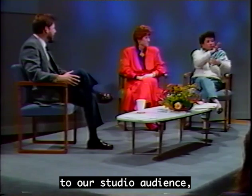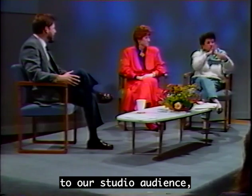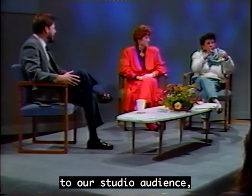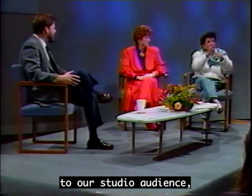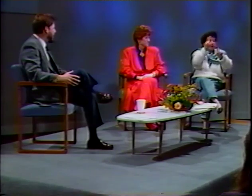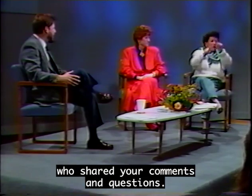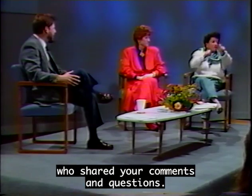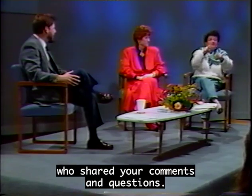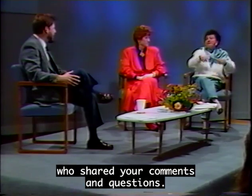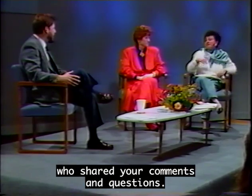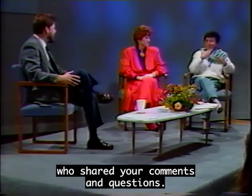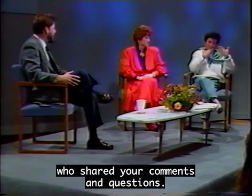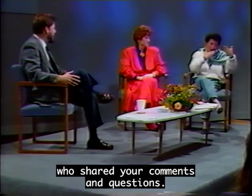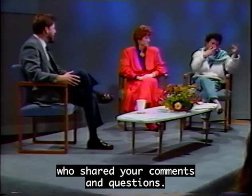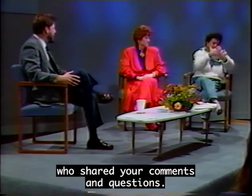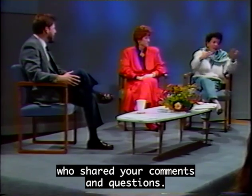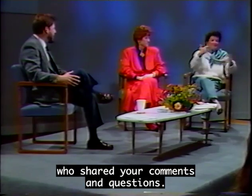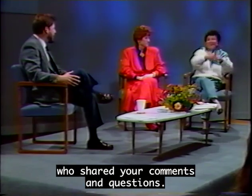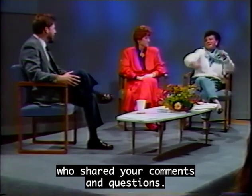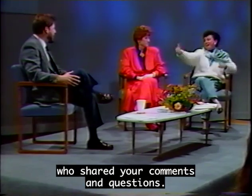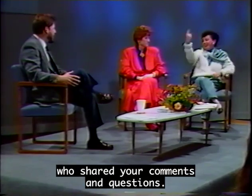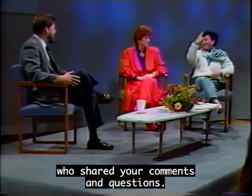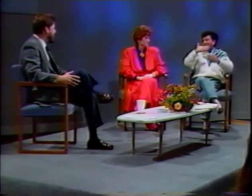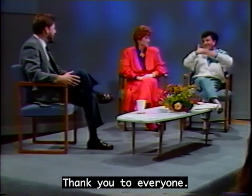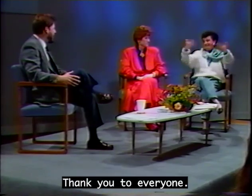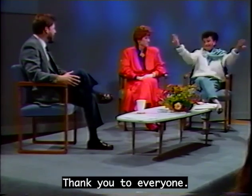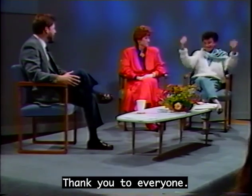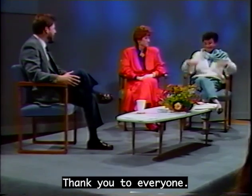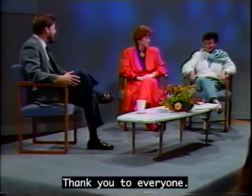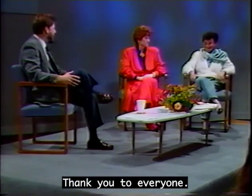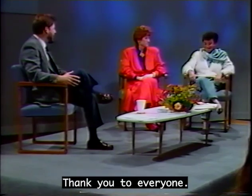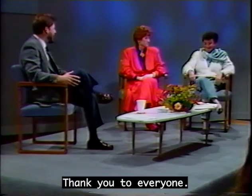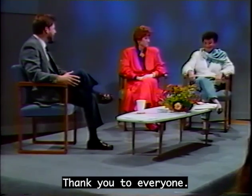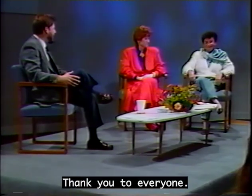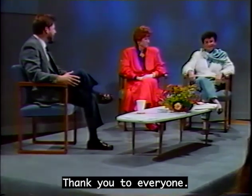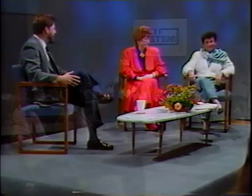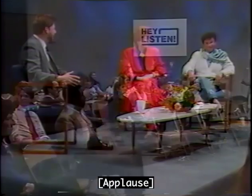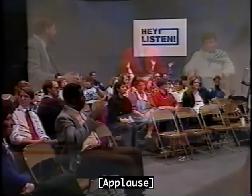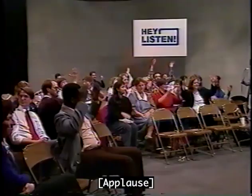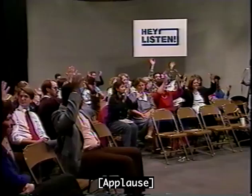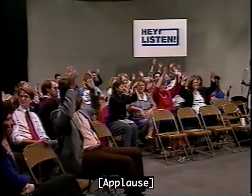audience who shared your comments and questions. Thank you to everyone.